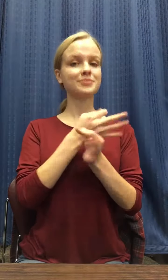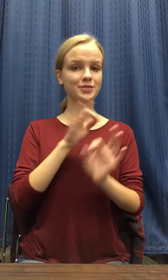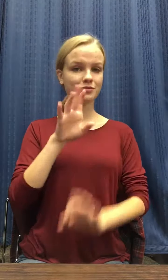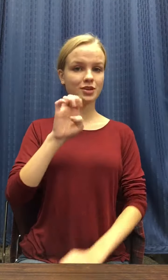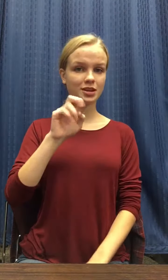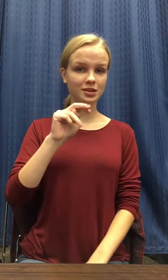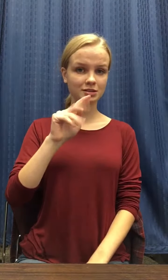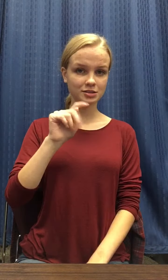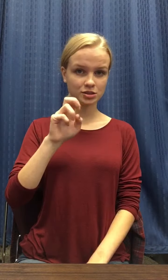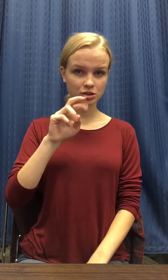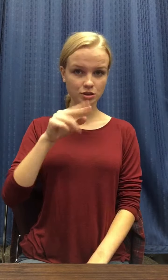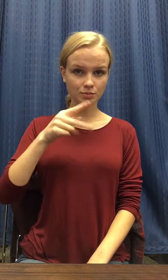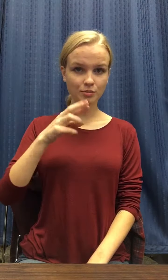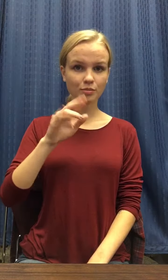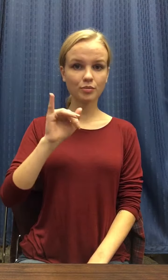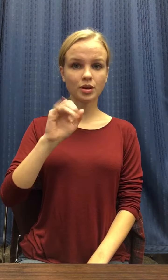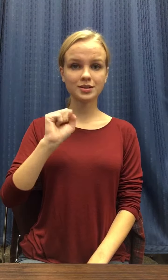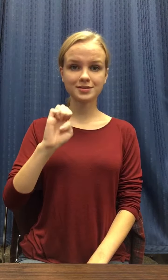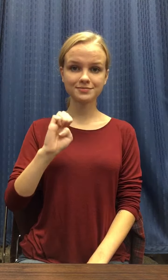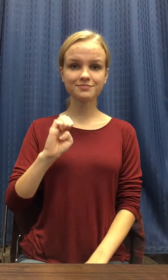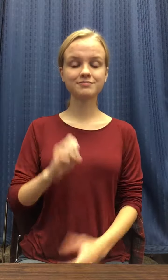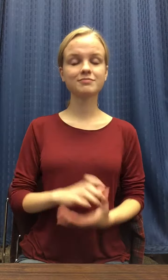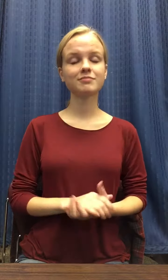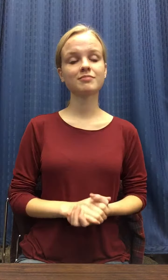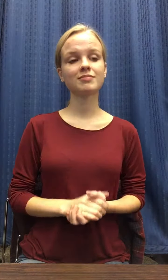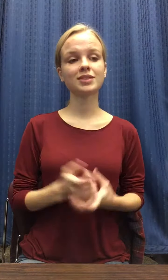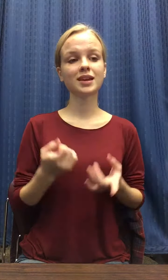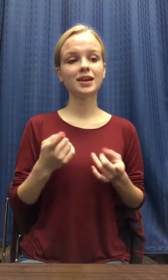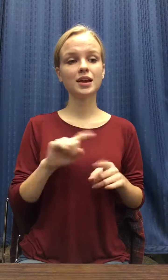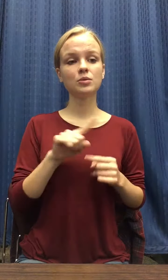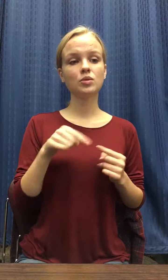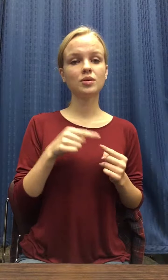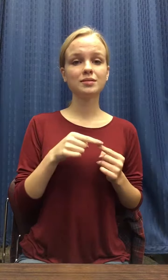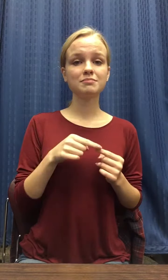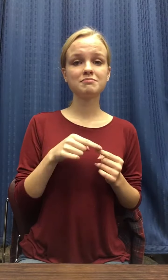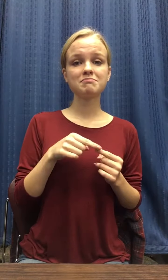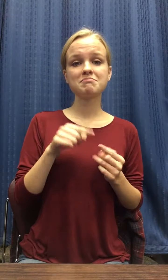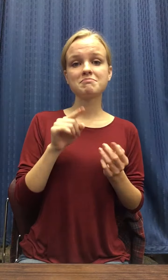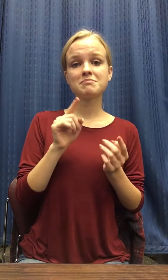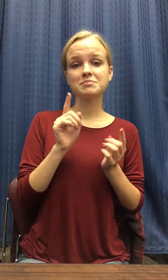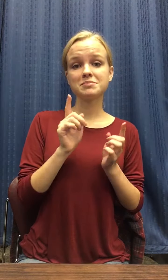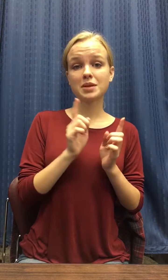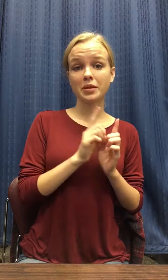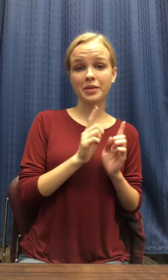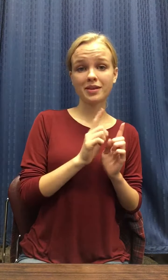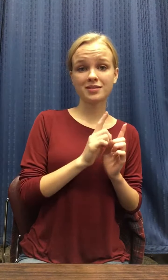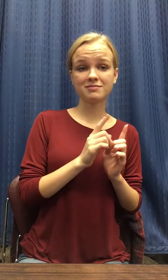there was little, if any, restrictions on what businesses could do.